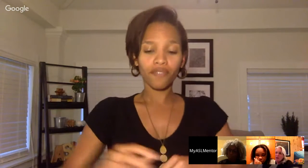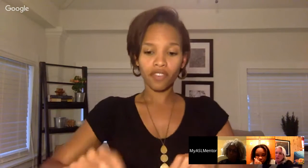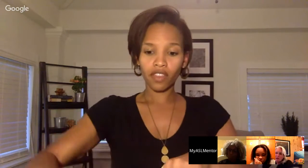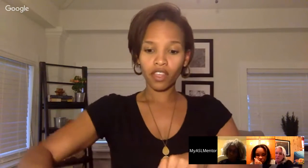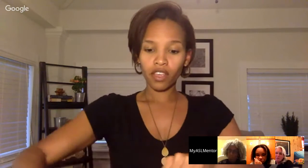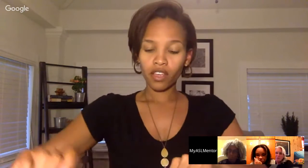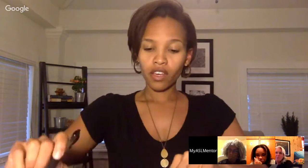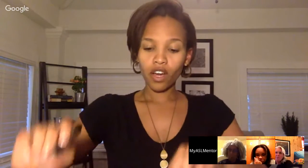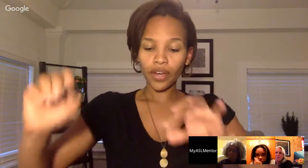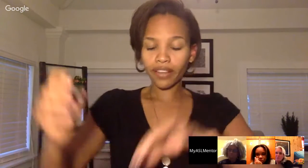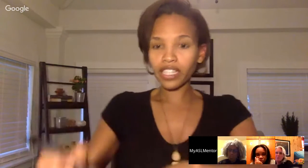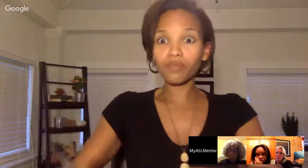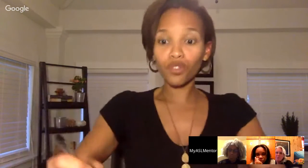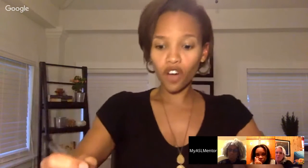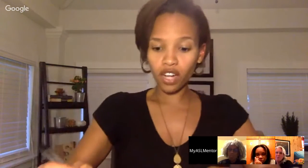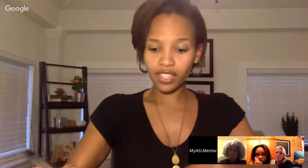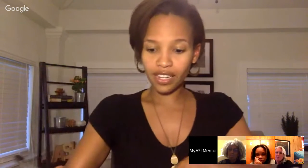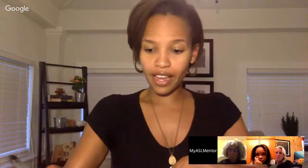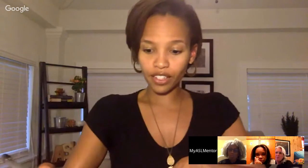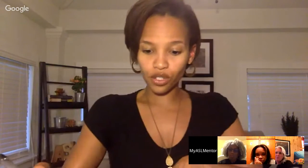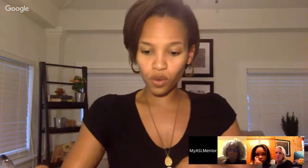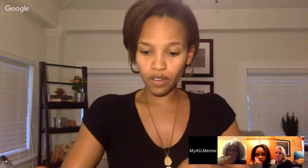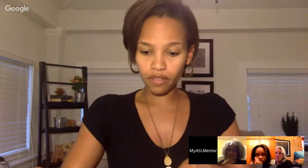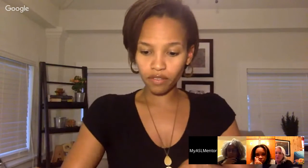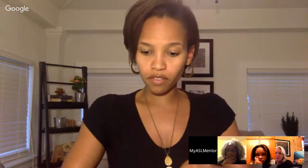Okay. Okay, let's move on to the next one.